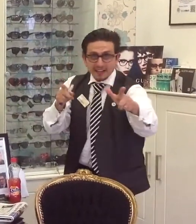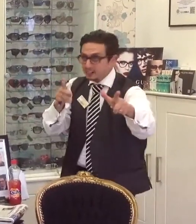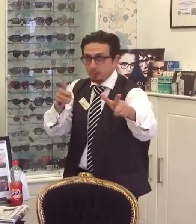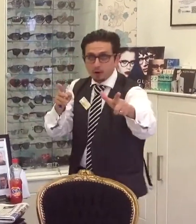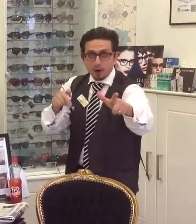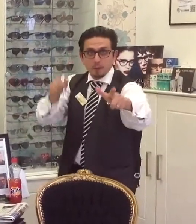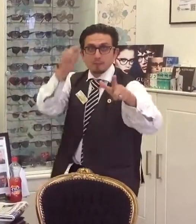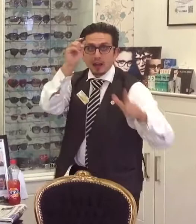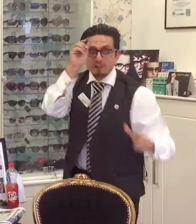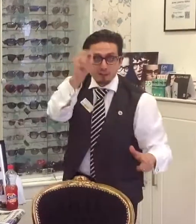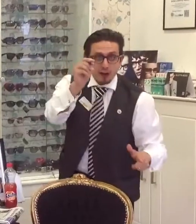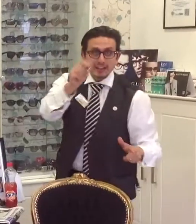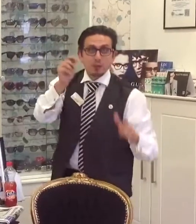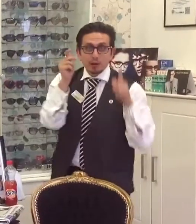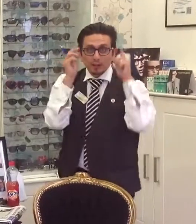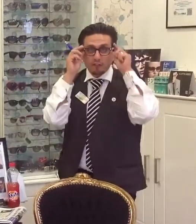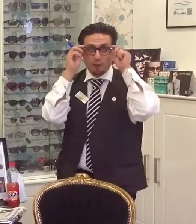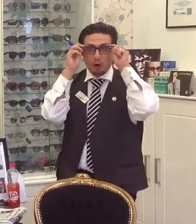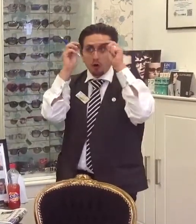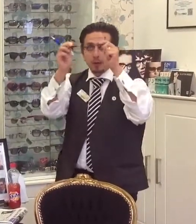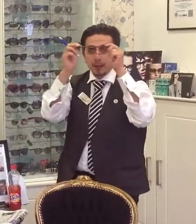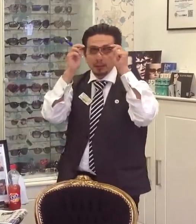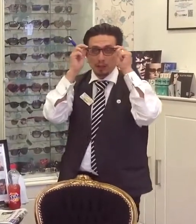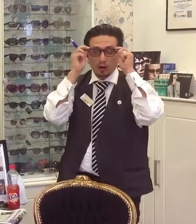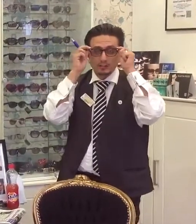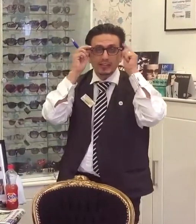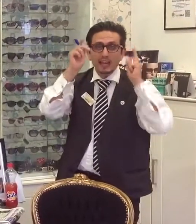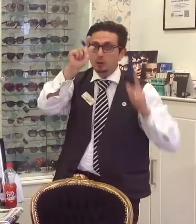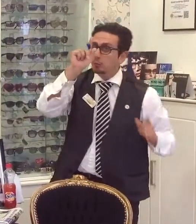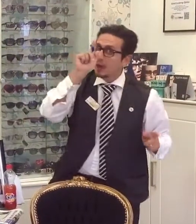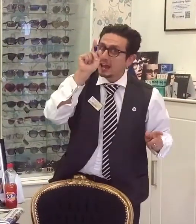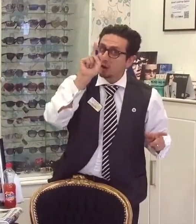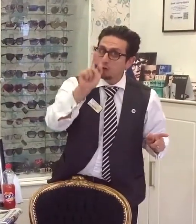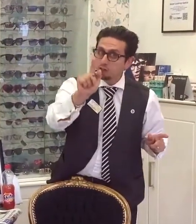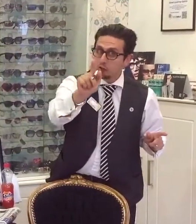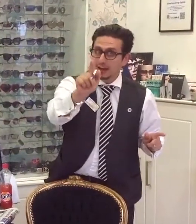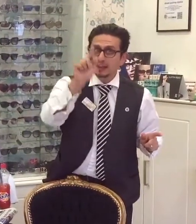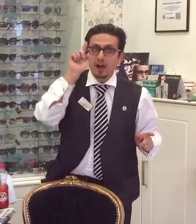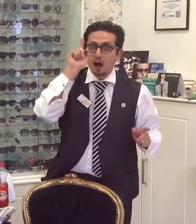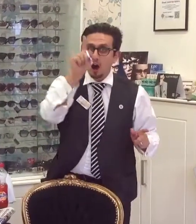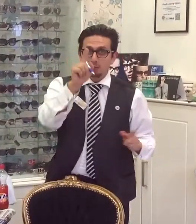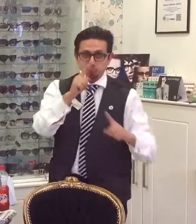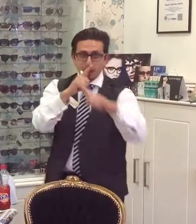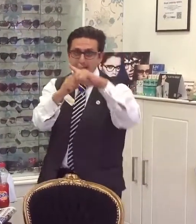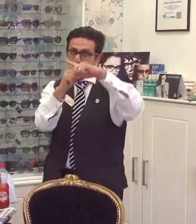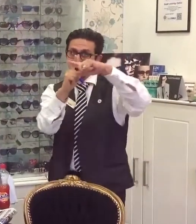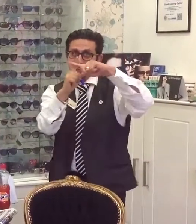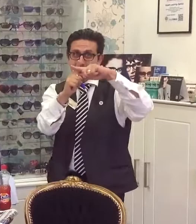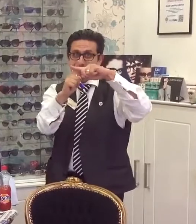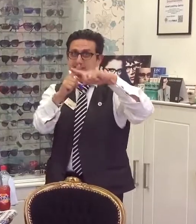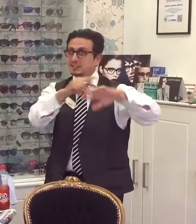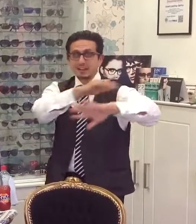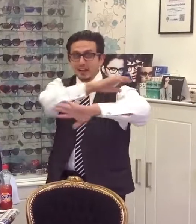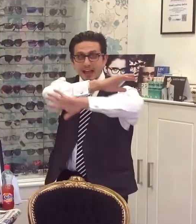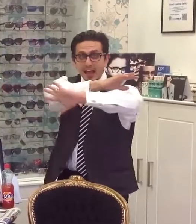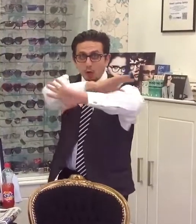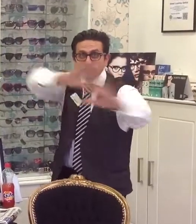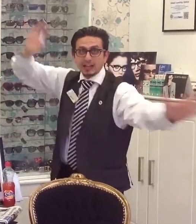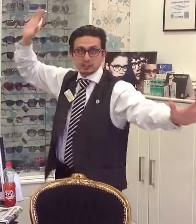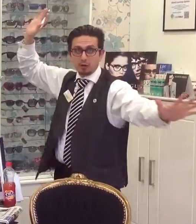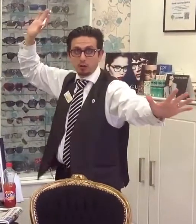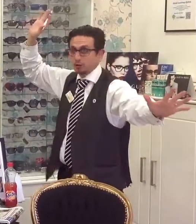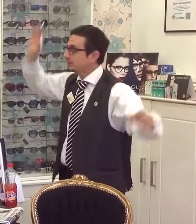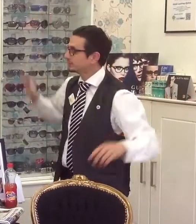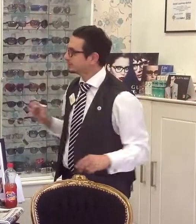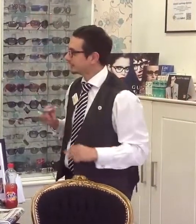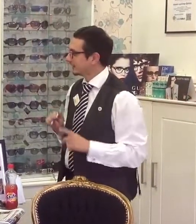it's friday tomorrow and friday we're looking forward to the car seat and we're offering a half price high tech all